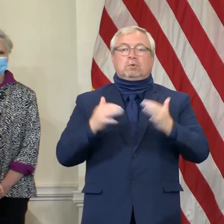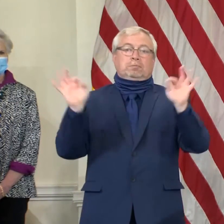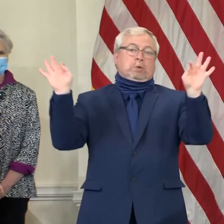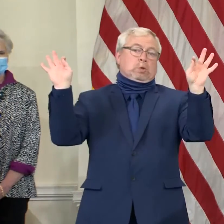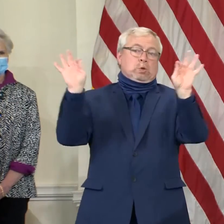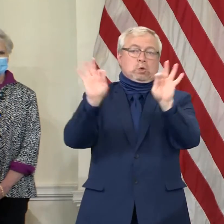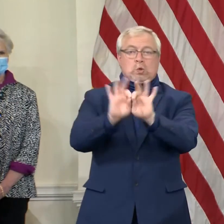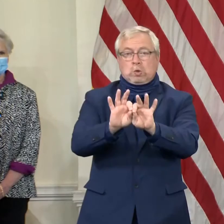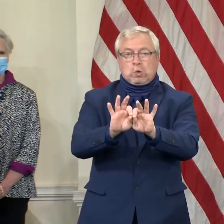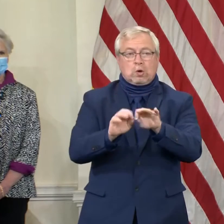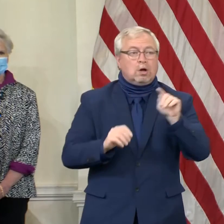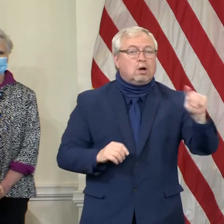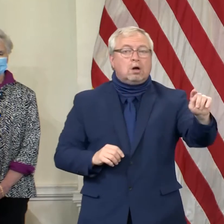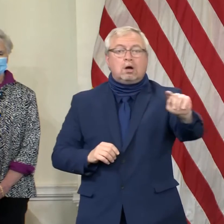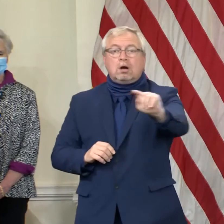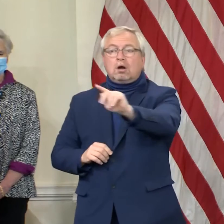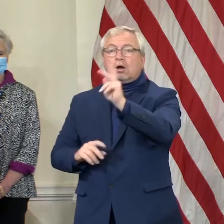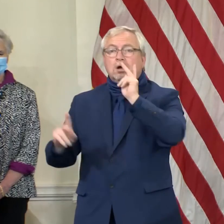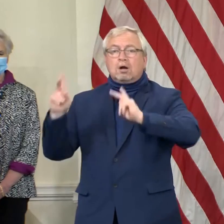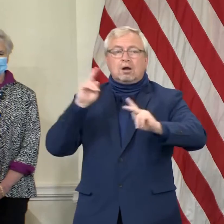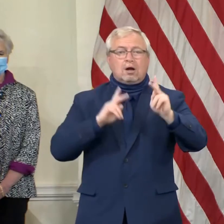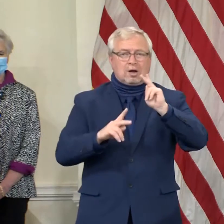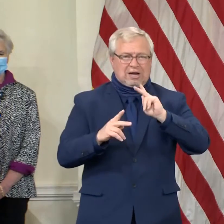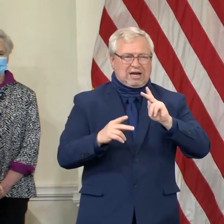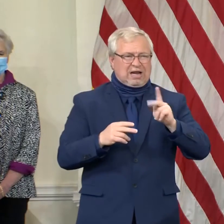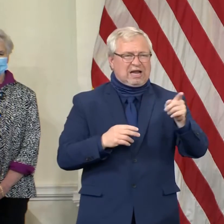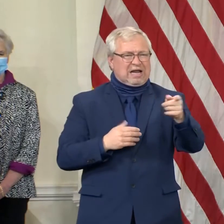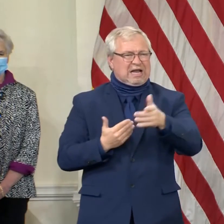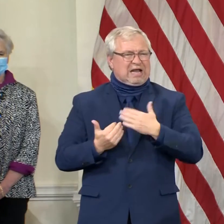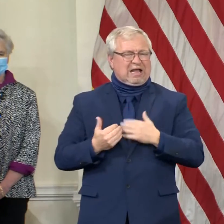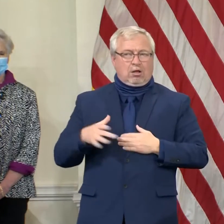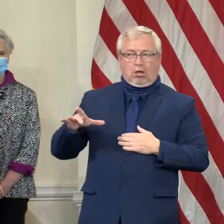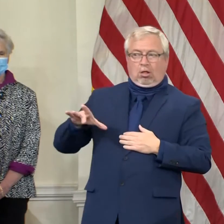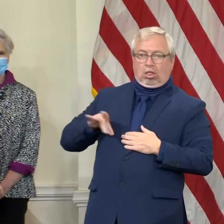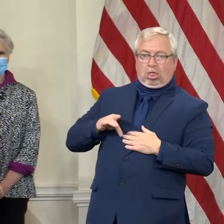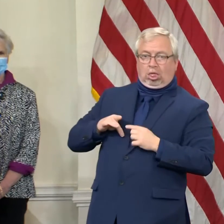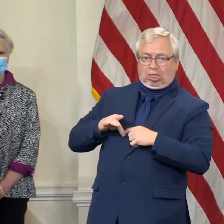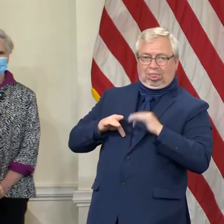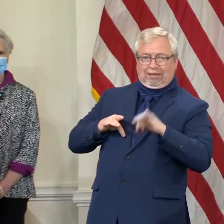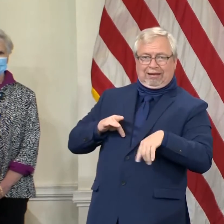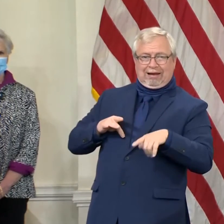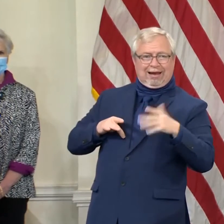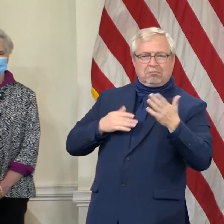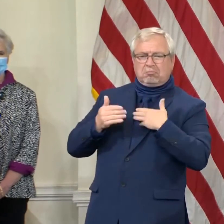high risk from this virus, whether indoors or outdoors.